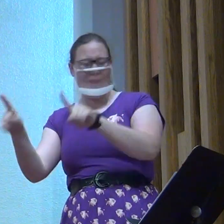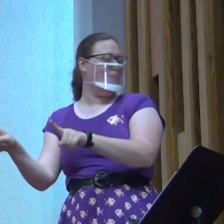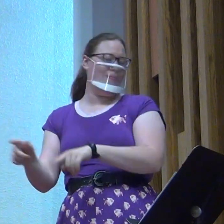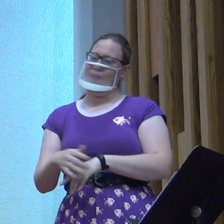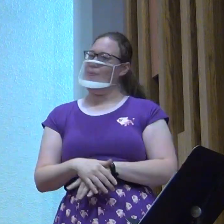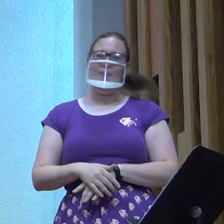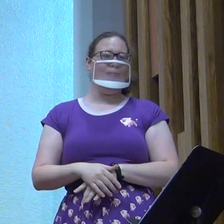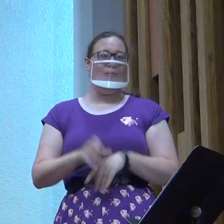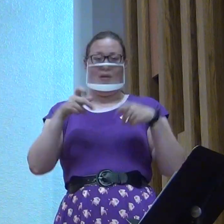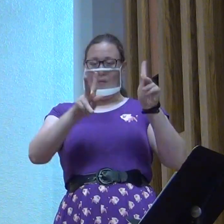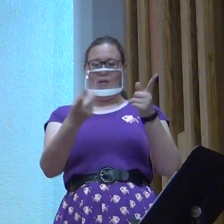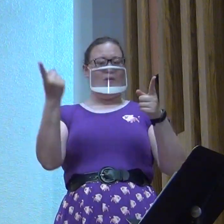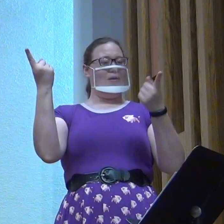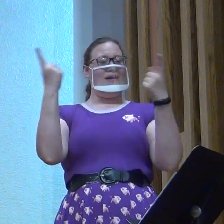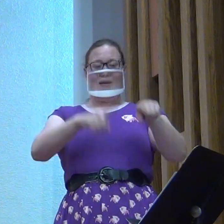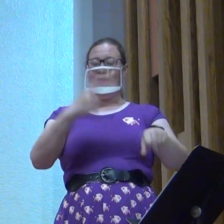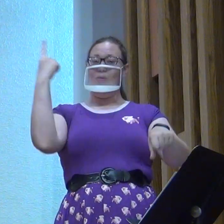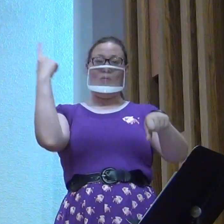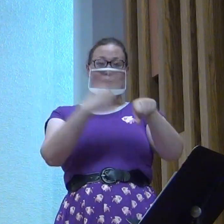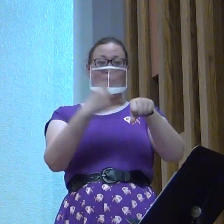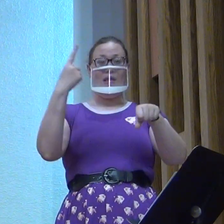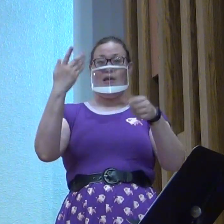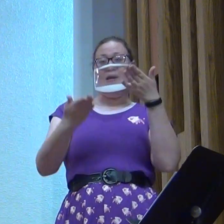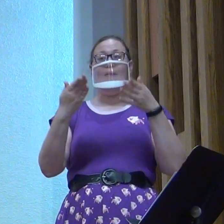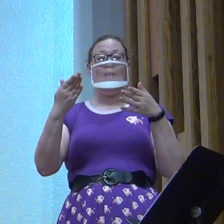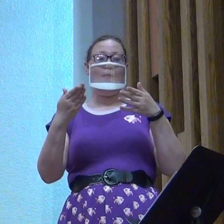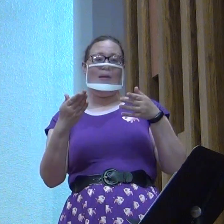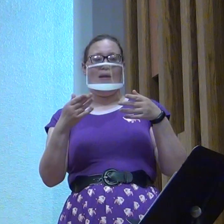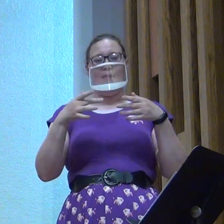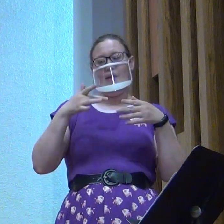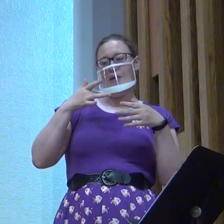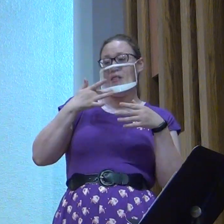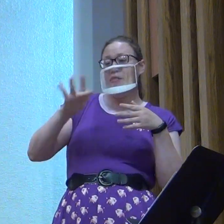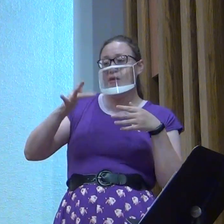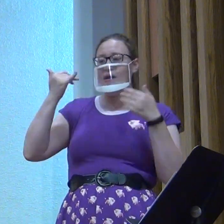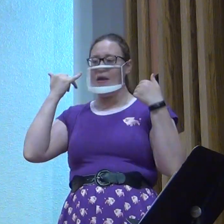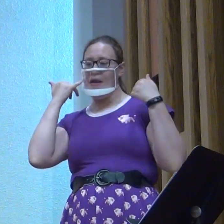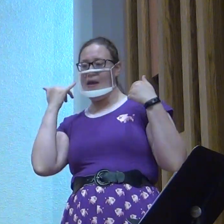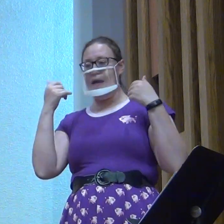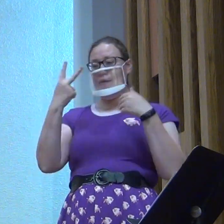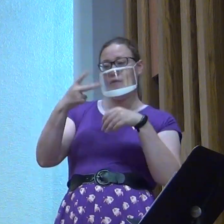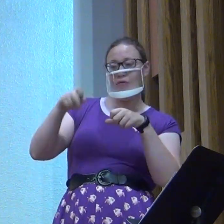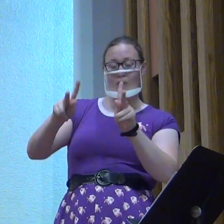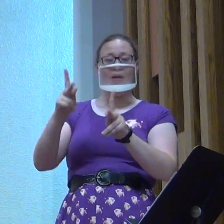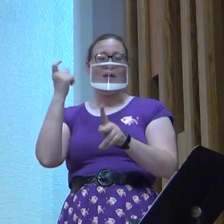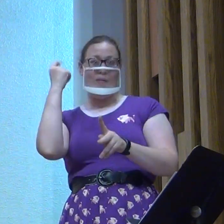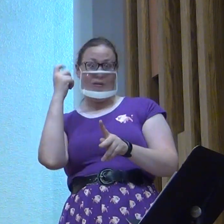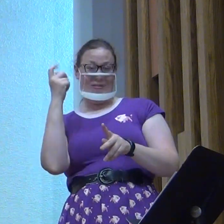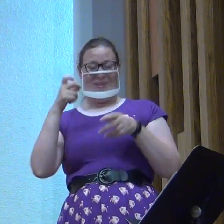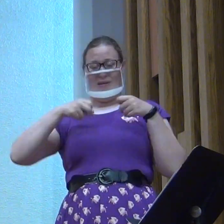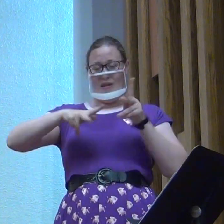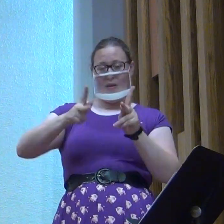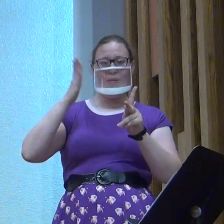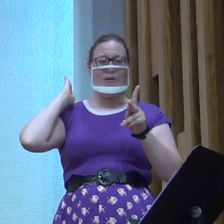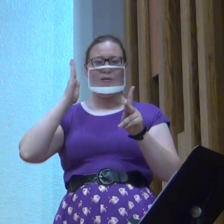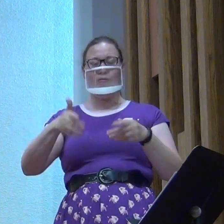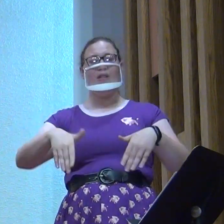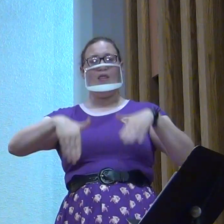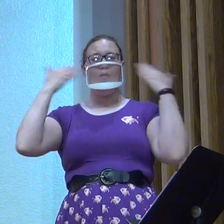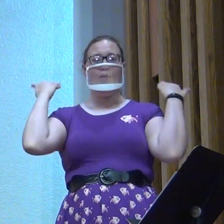they say, knocks once. You may get lucky and get a second knock, but it is a limited